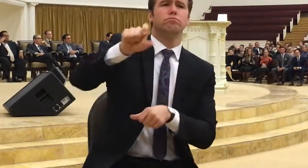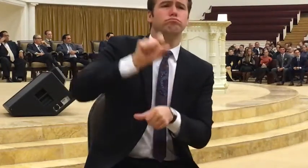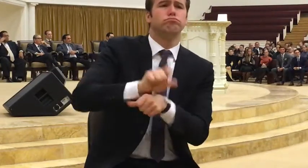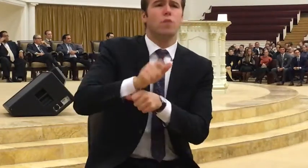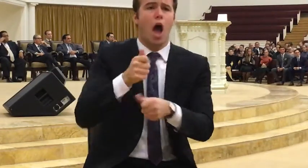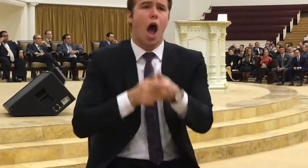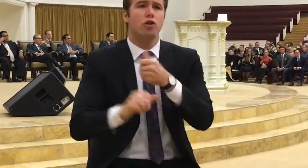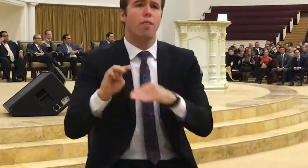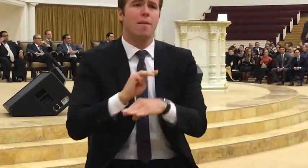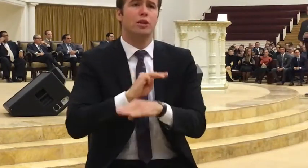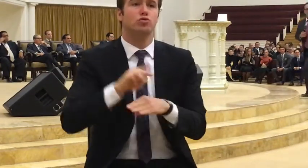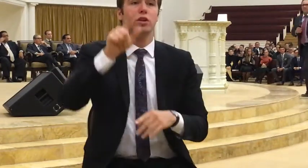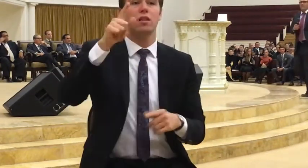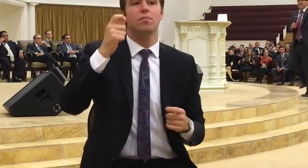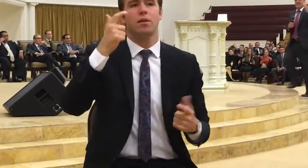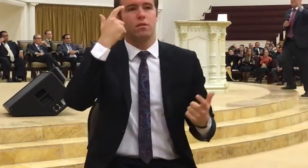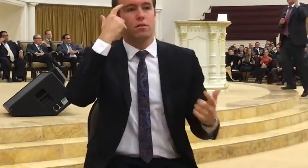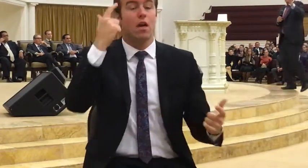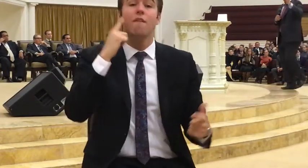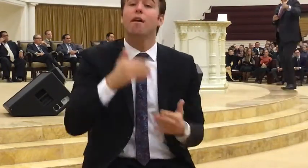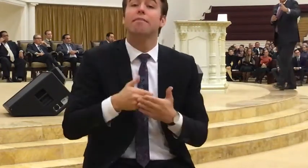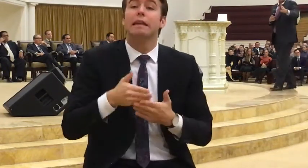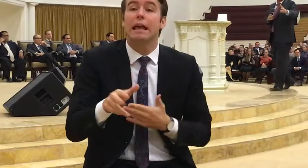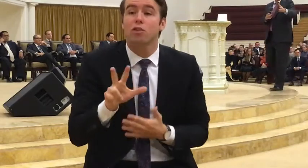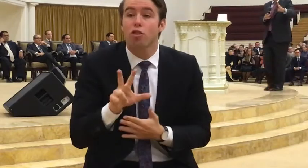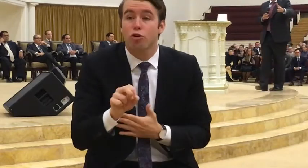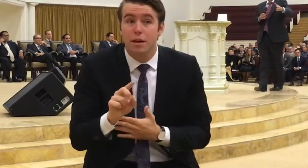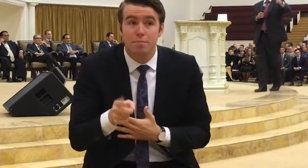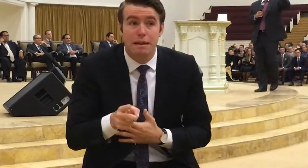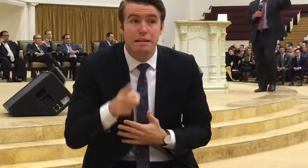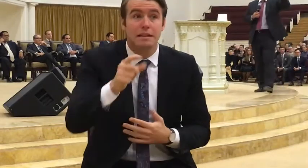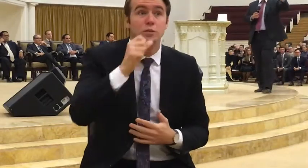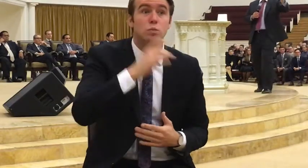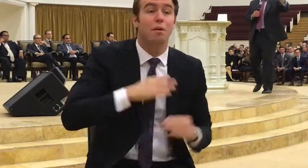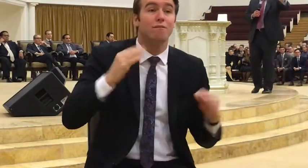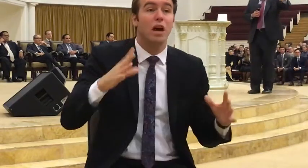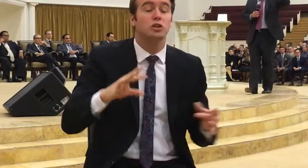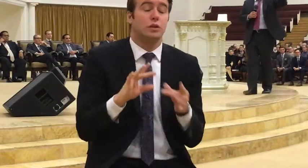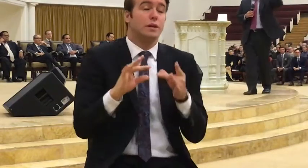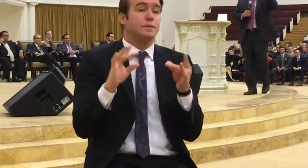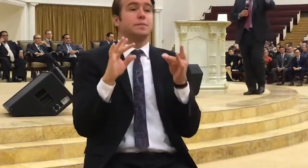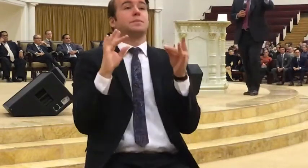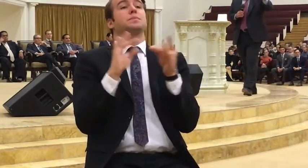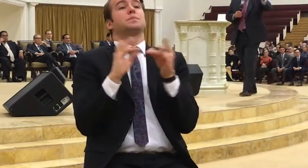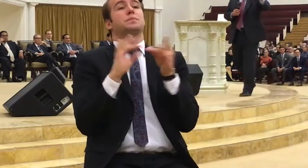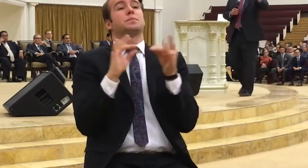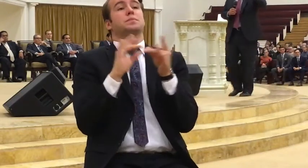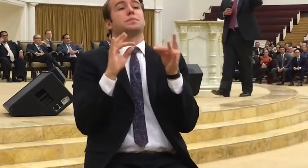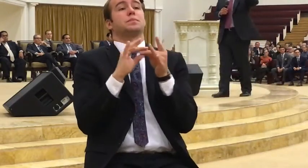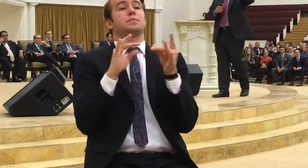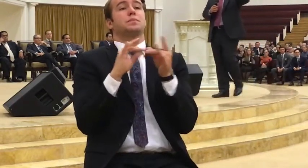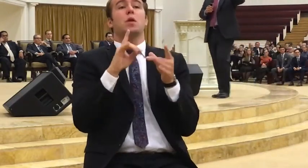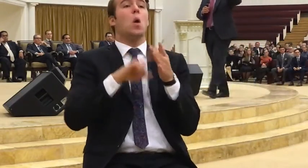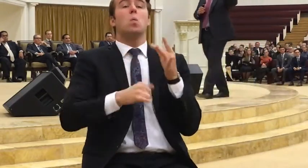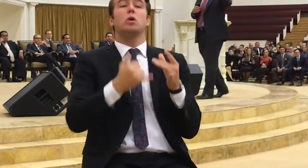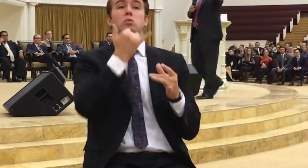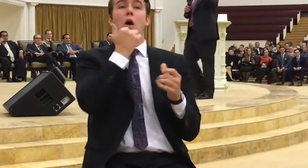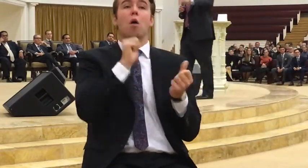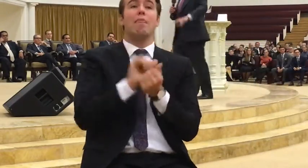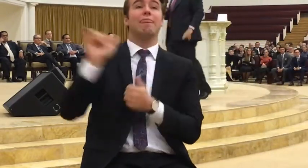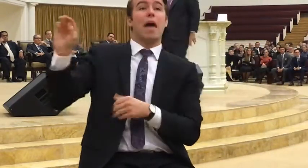she commenced for the next 30 minutes to tell everything that was wrong with